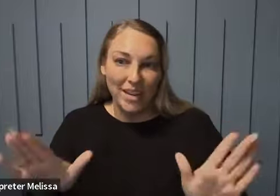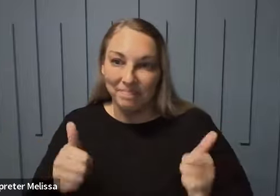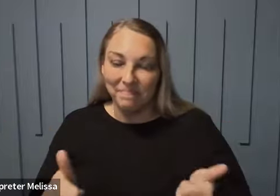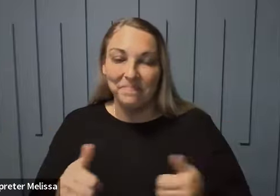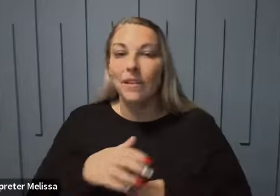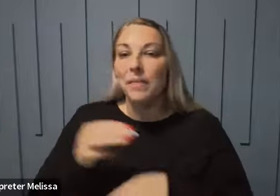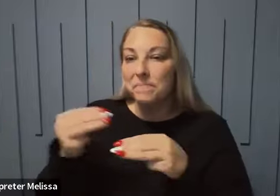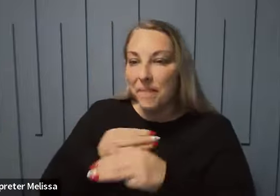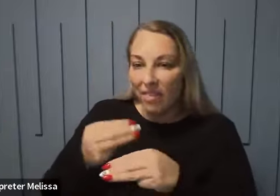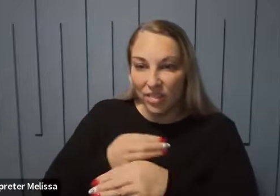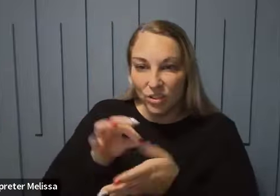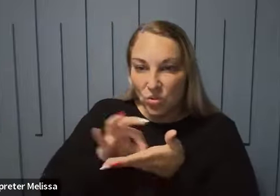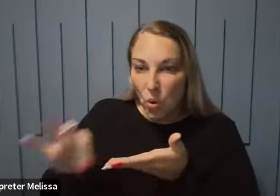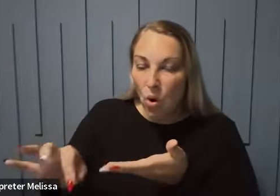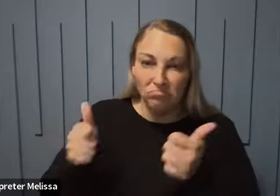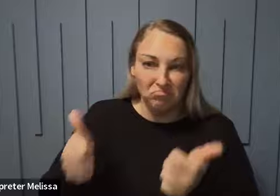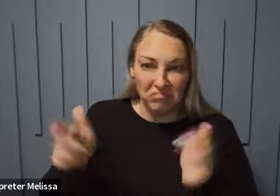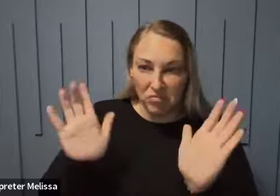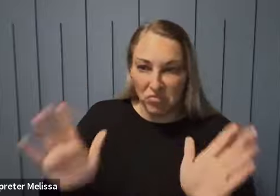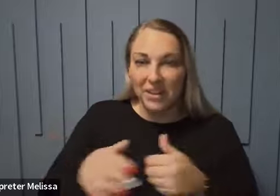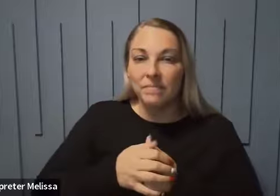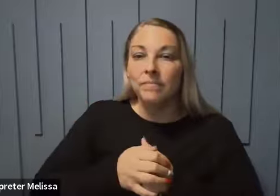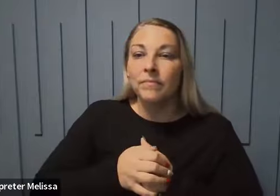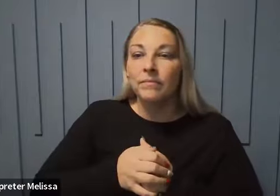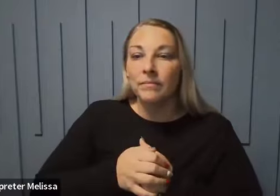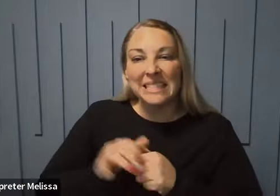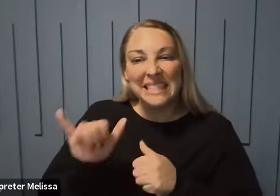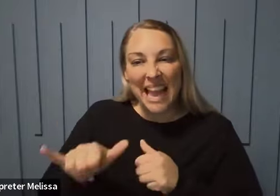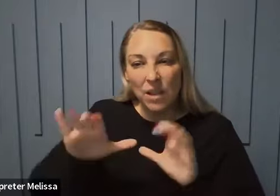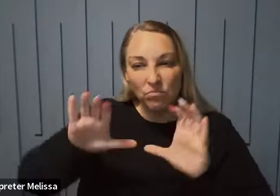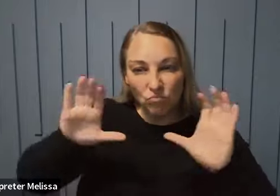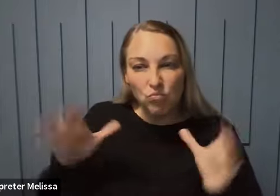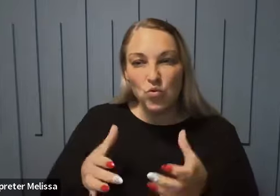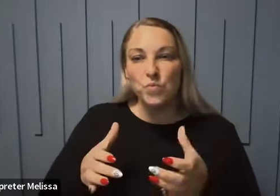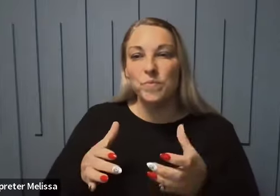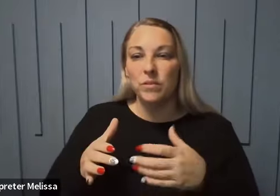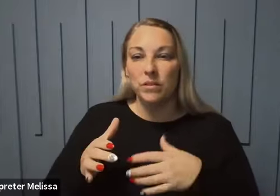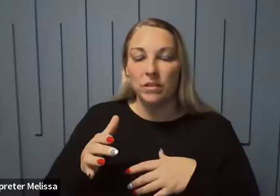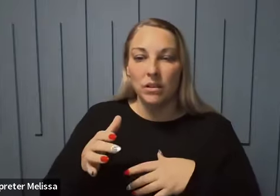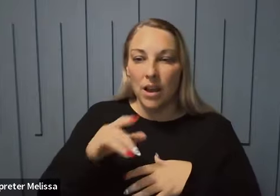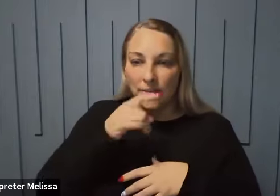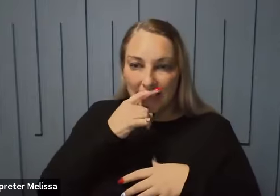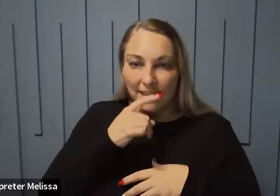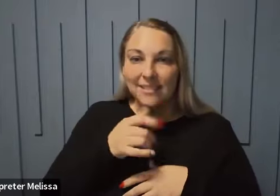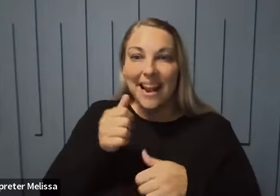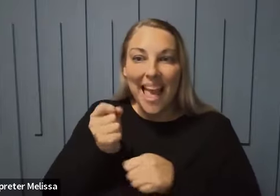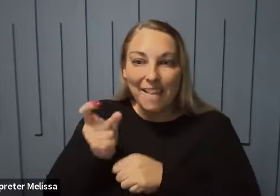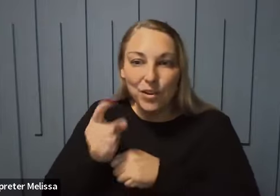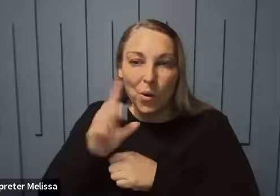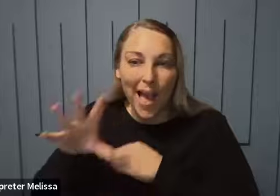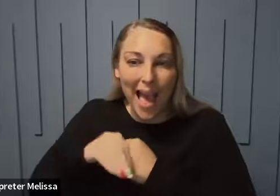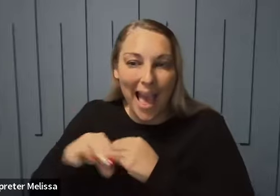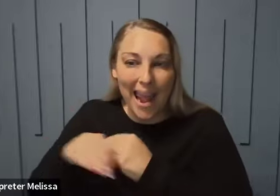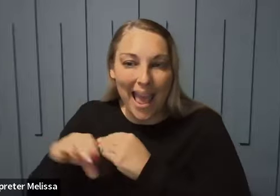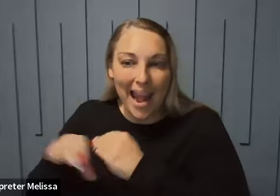and in math. So these are the same group of kids. We've had them for a long time. Every year I make this presentation, every year I add to their data, makes